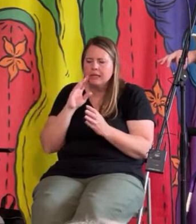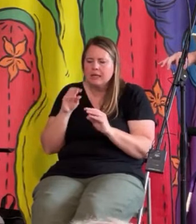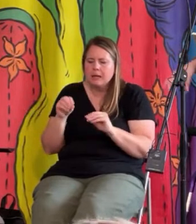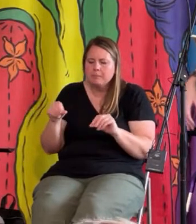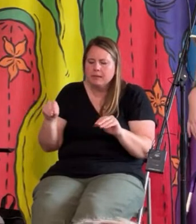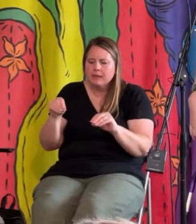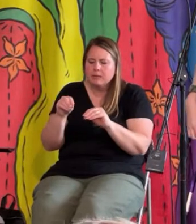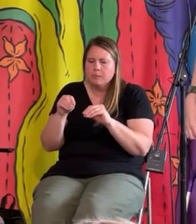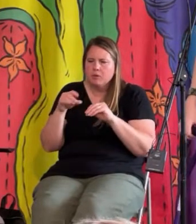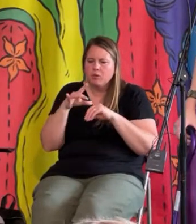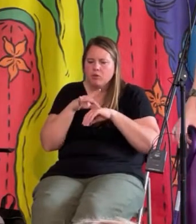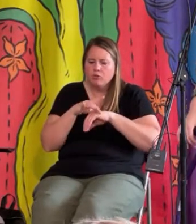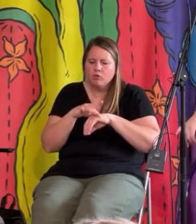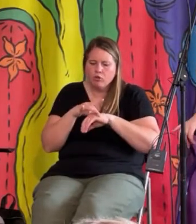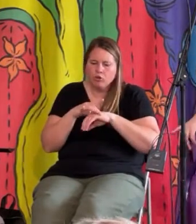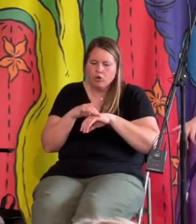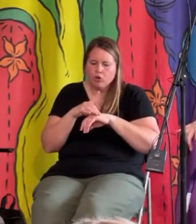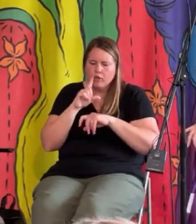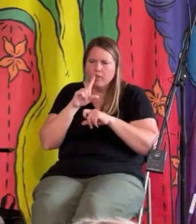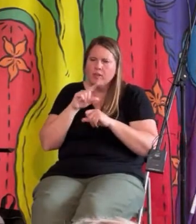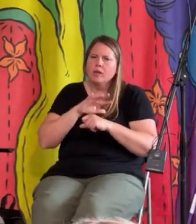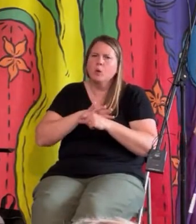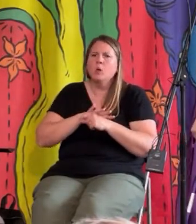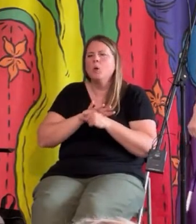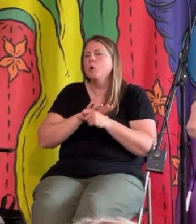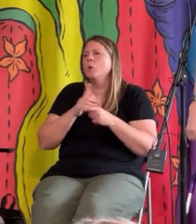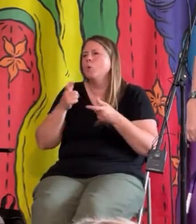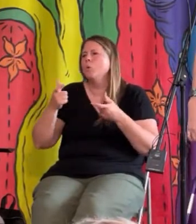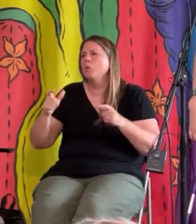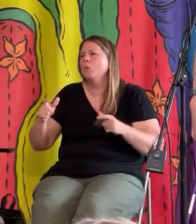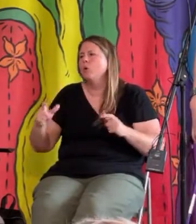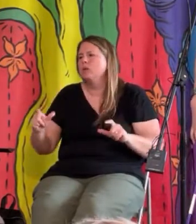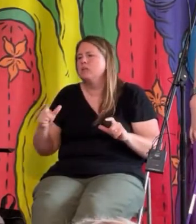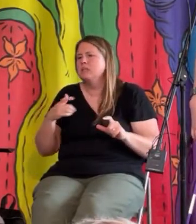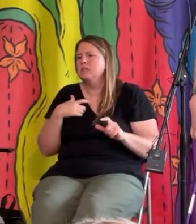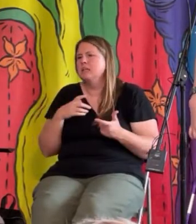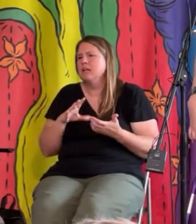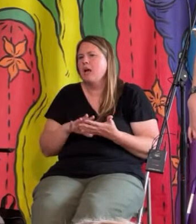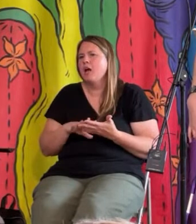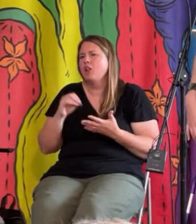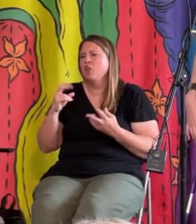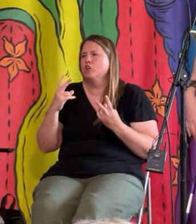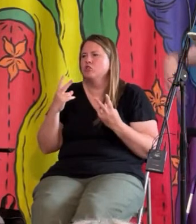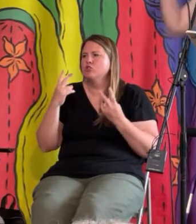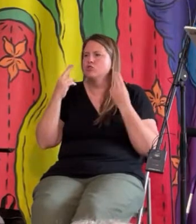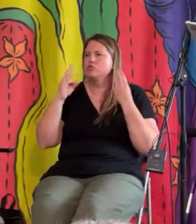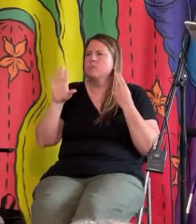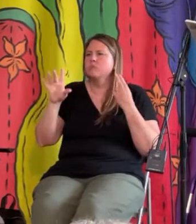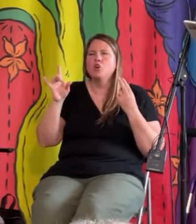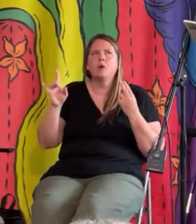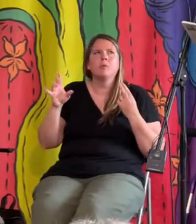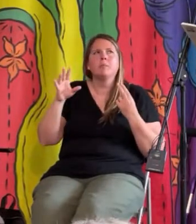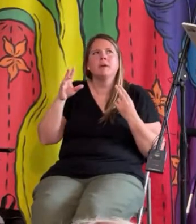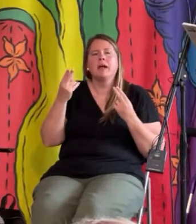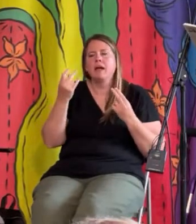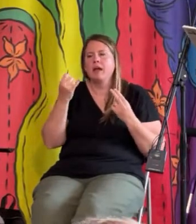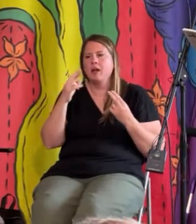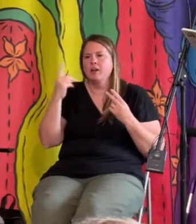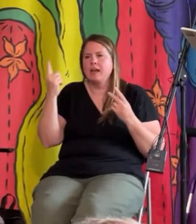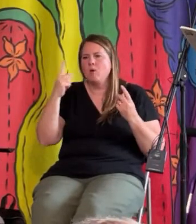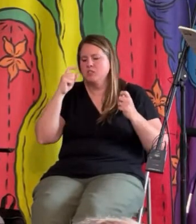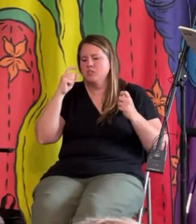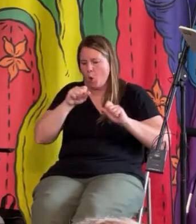earth. In quarantine, I learned to trim your barbarian hair. Now it stands always on